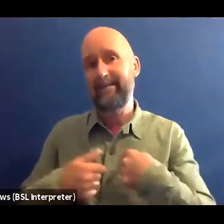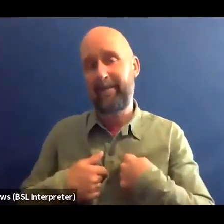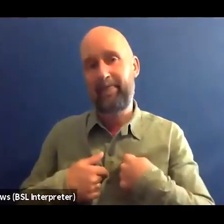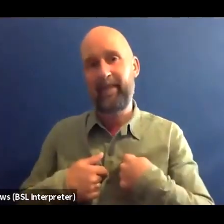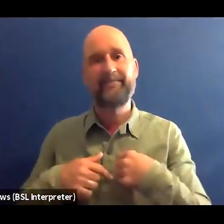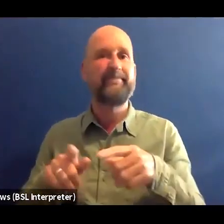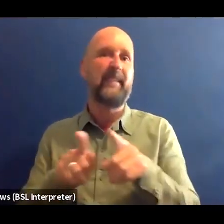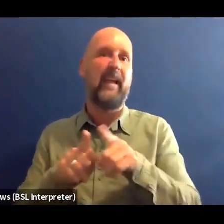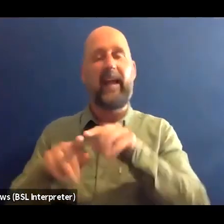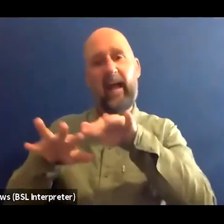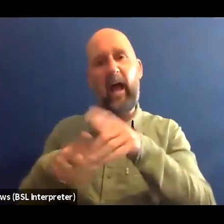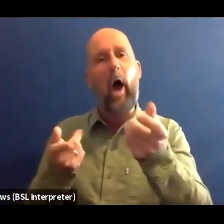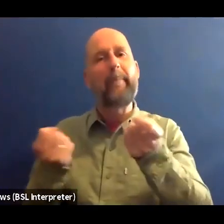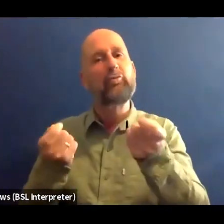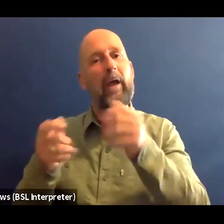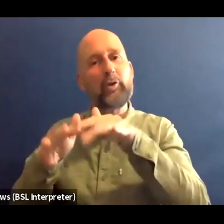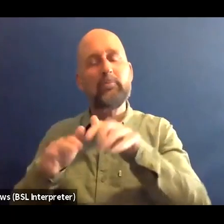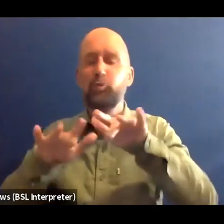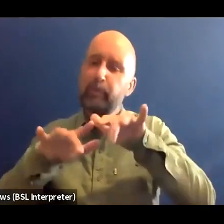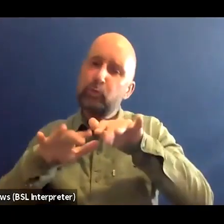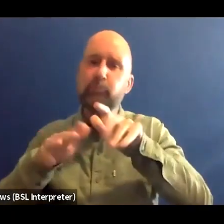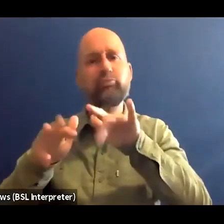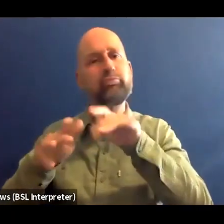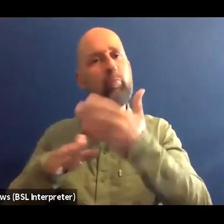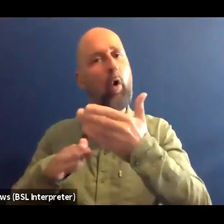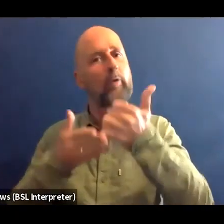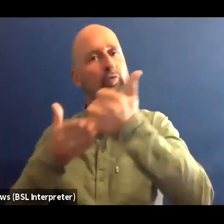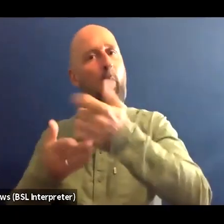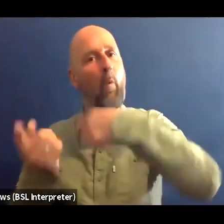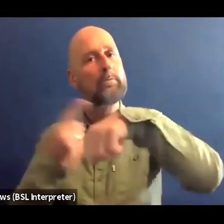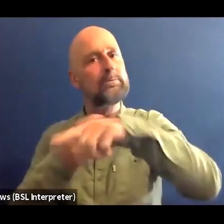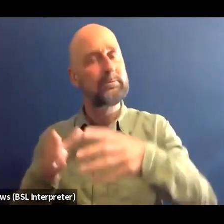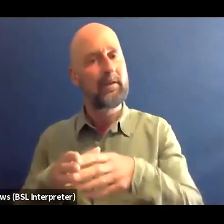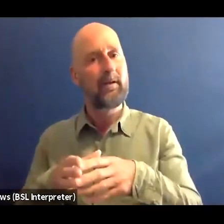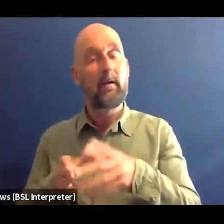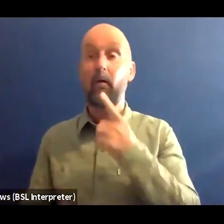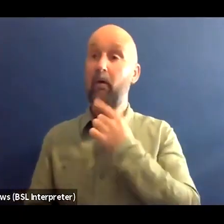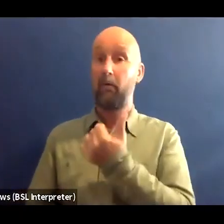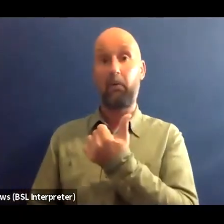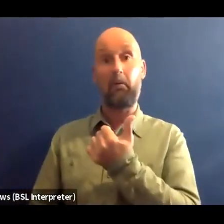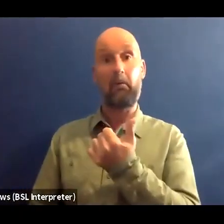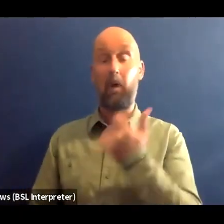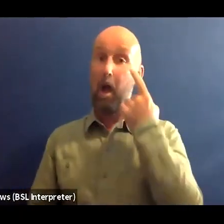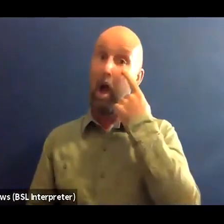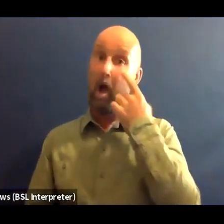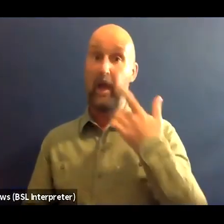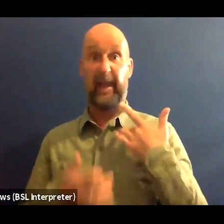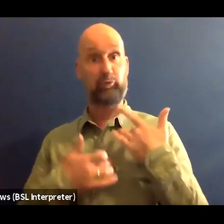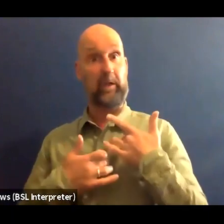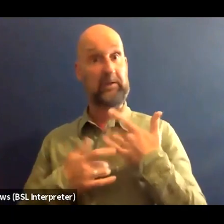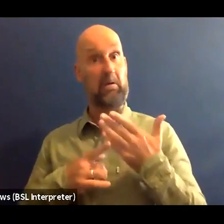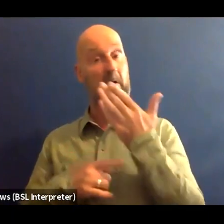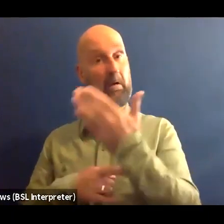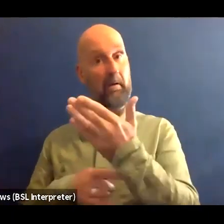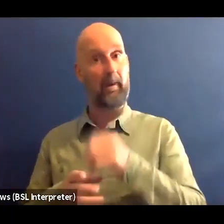of administrative tasks on the computer, and I thought that'd be interesting. I know